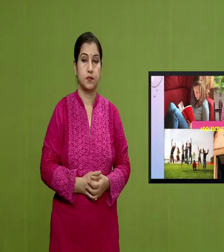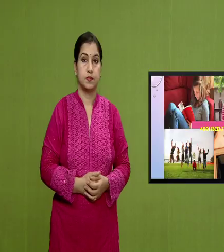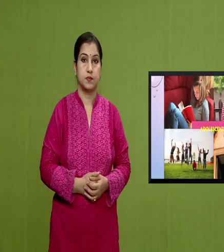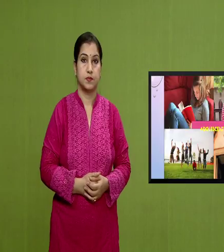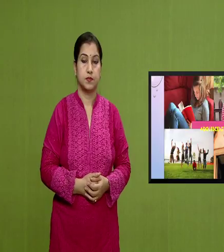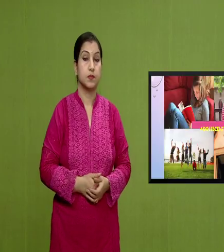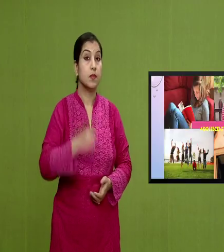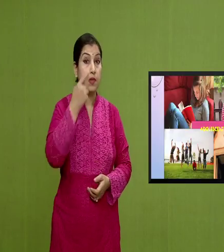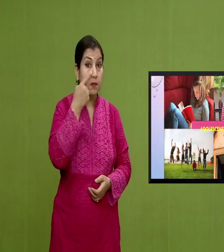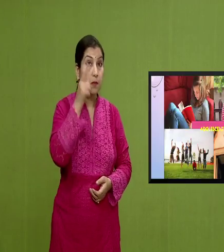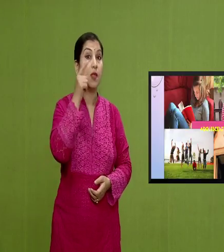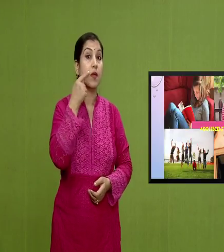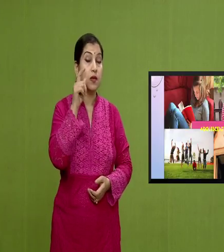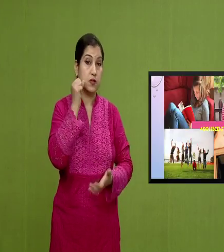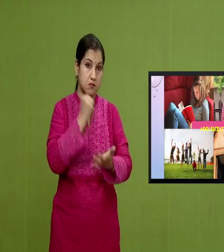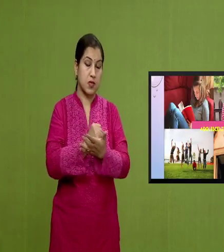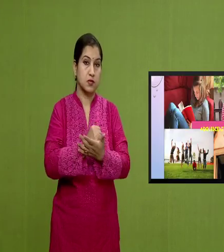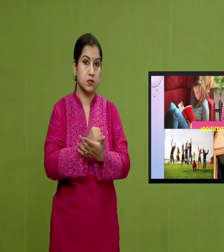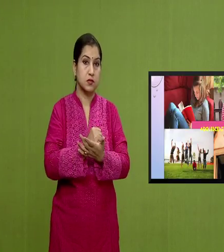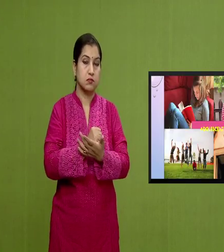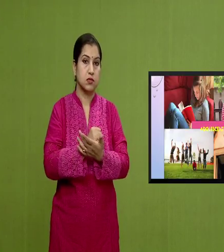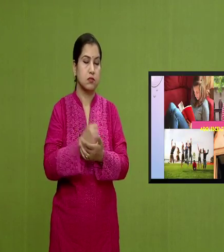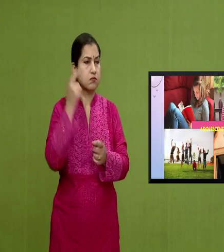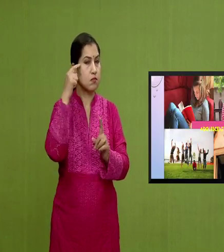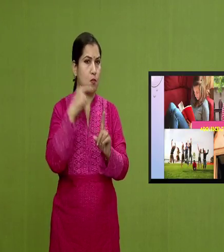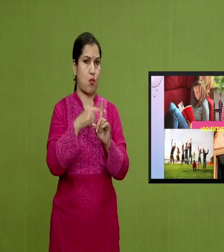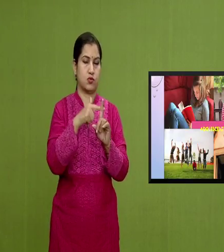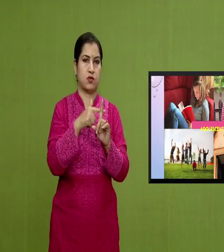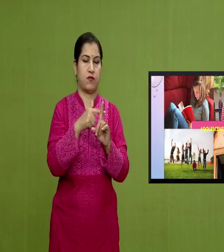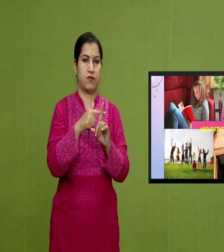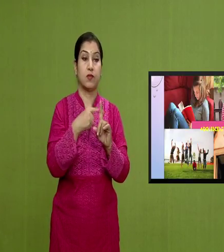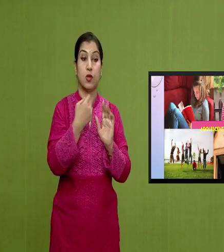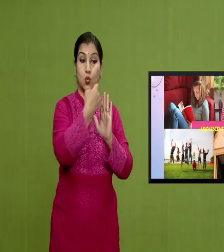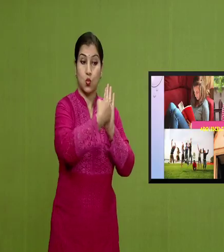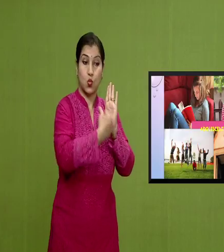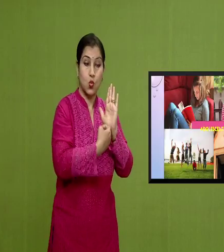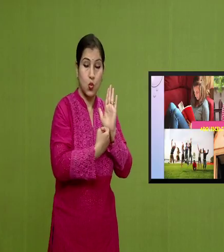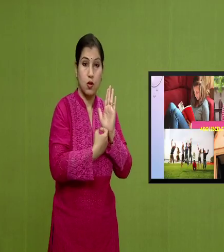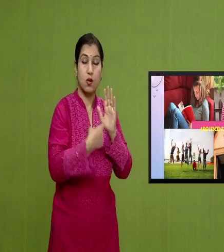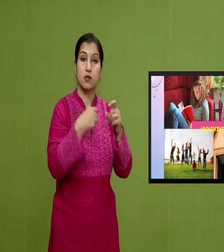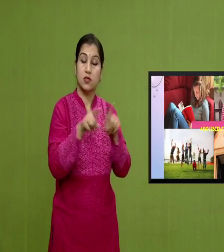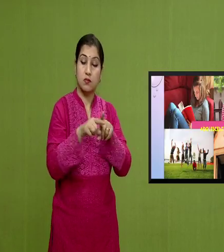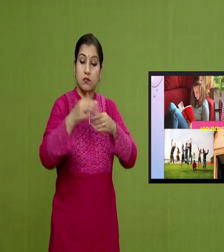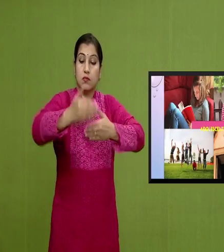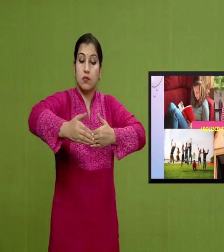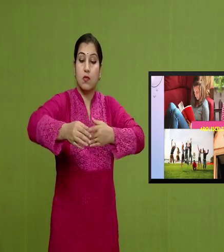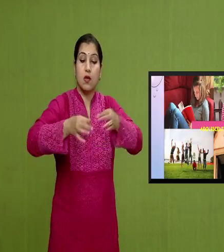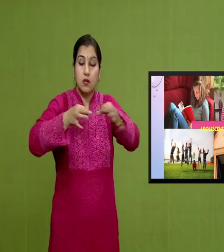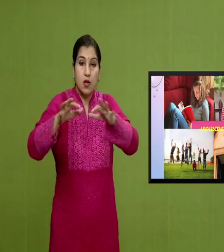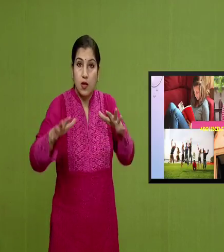Parents must be assertive enough to set rules and limits with